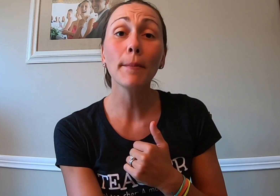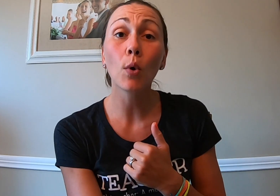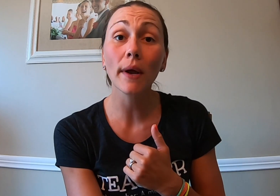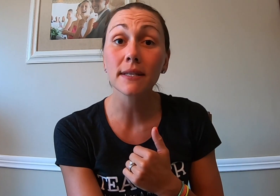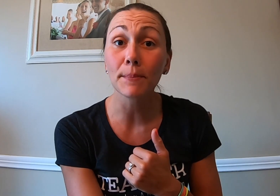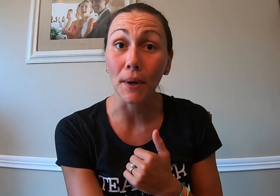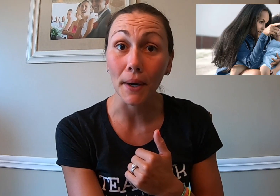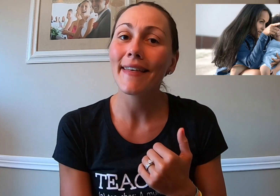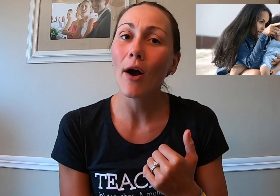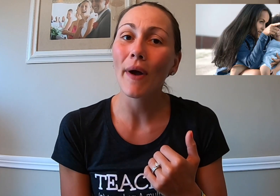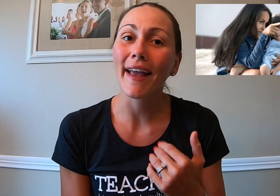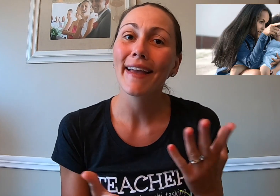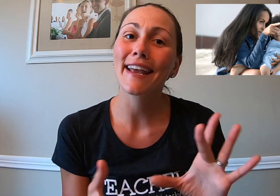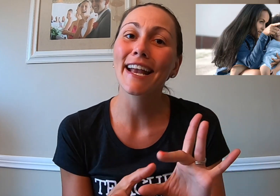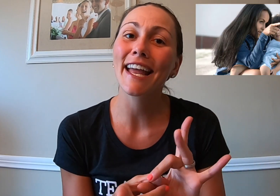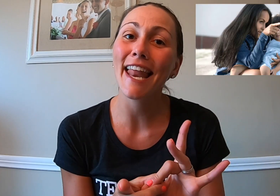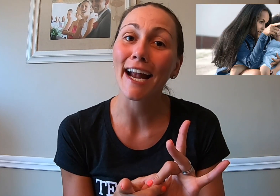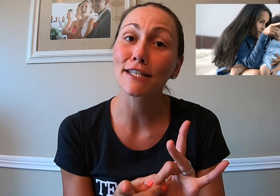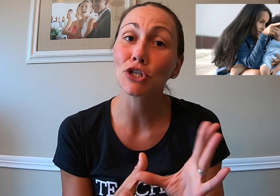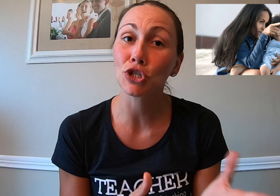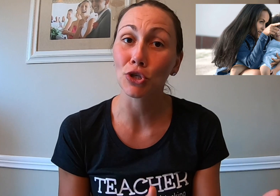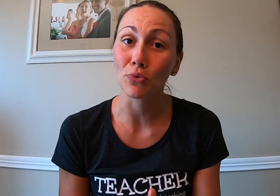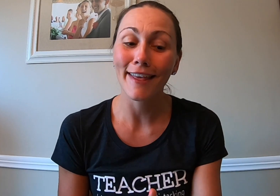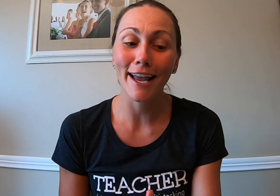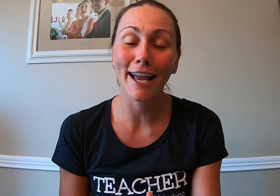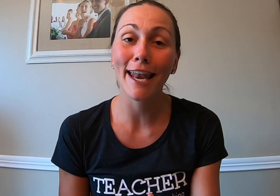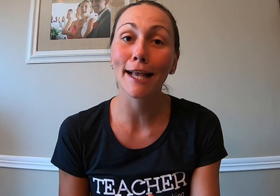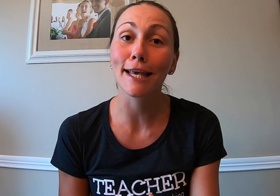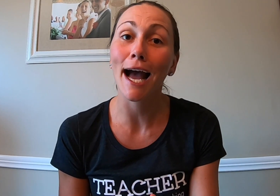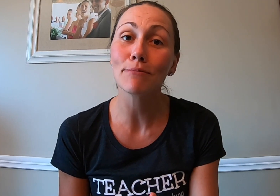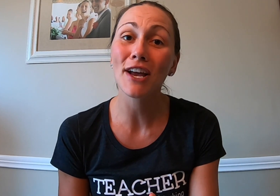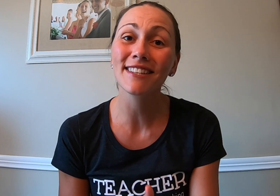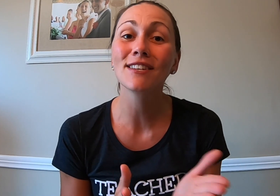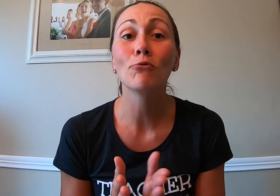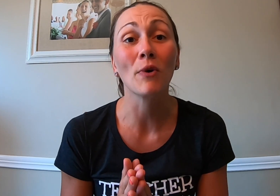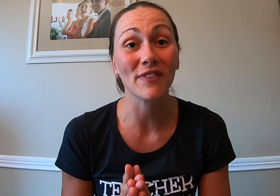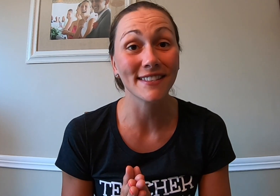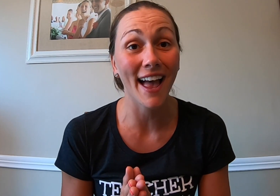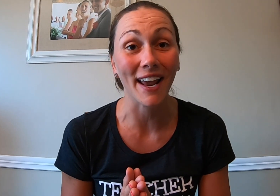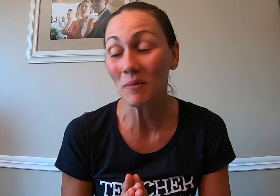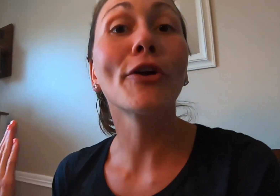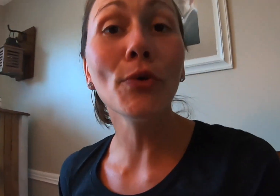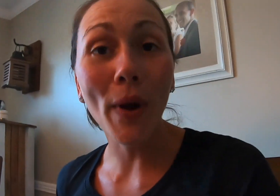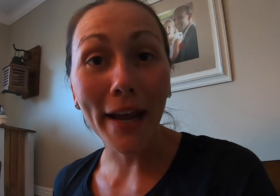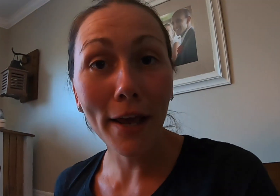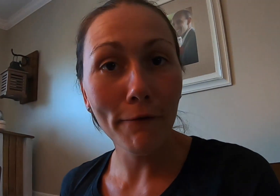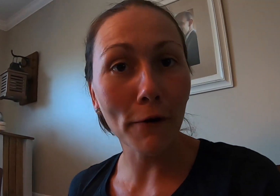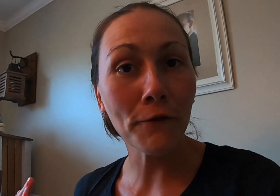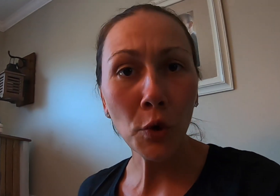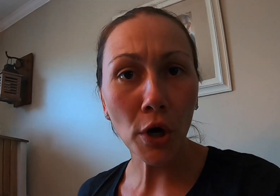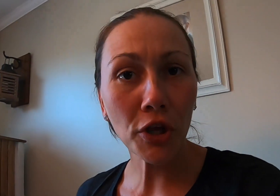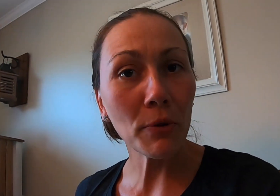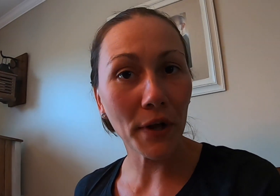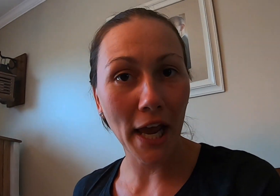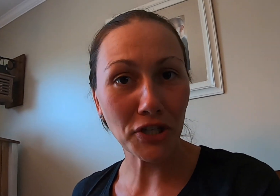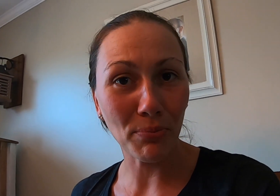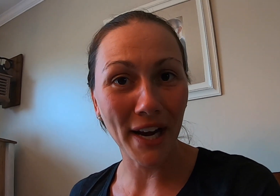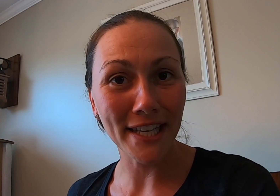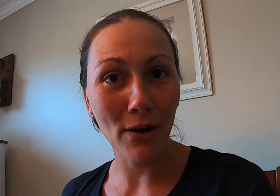to point to the book. That way they can connect the two. They can connect the object with the sign. Are you ready for fewer communication